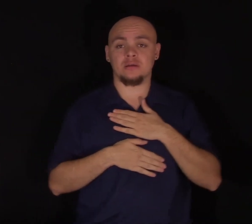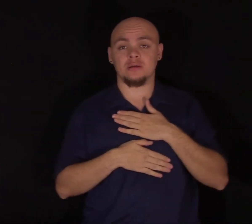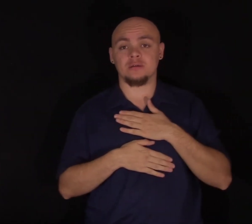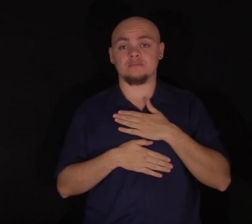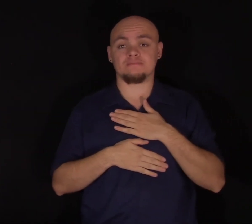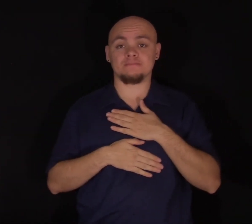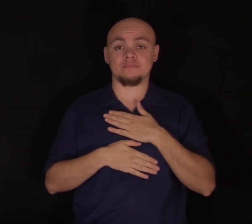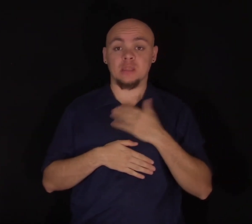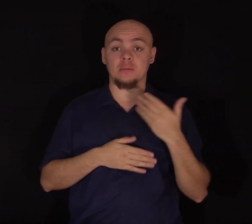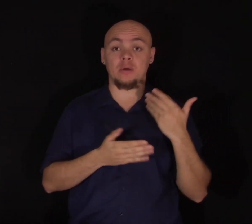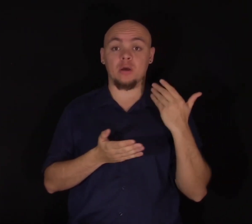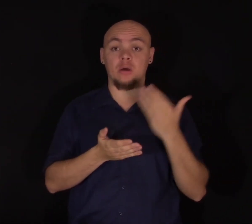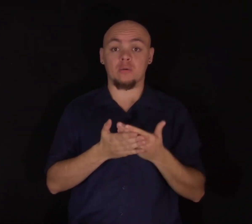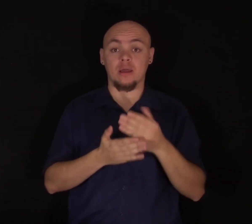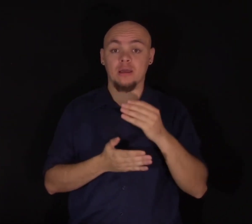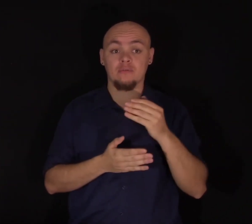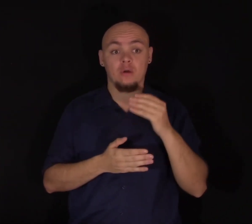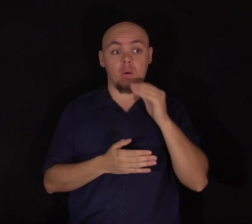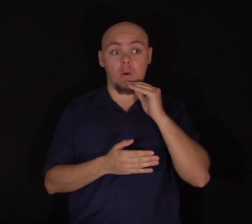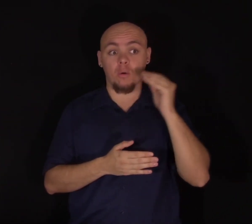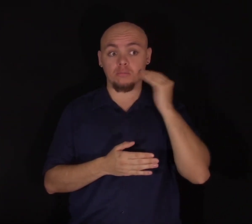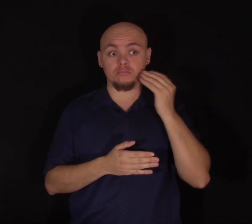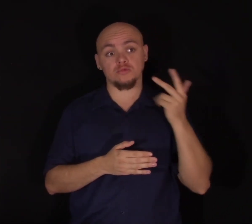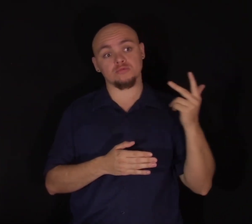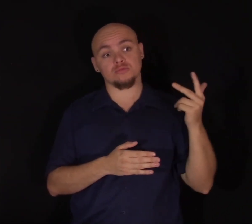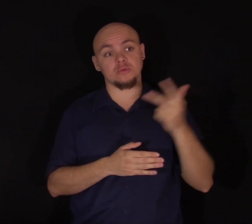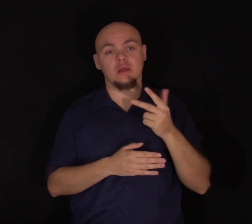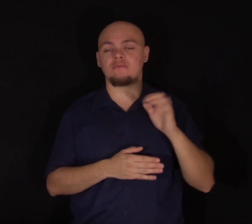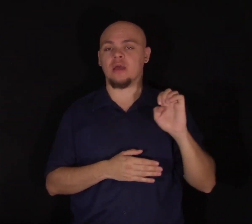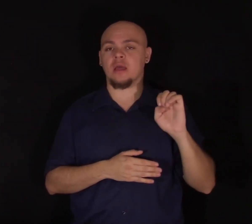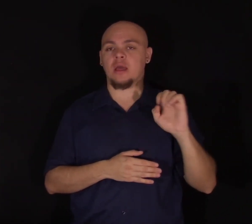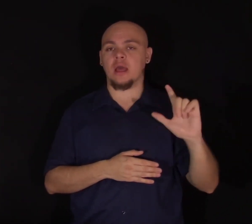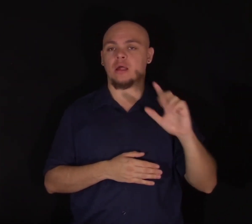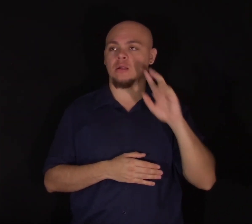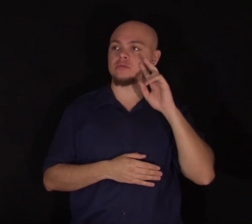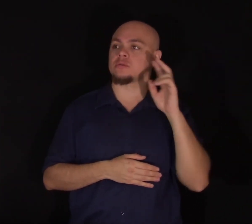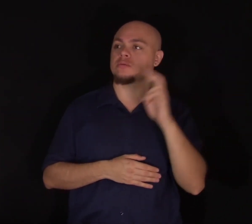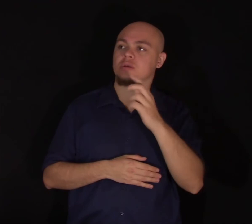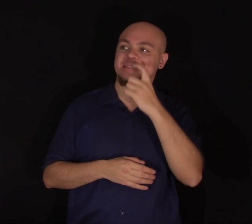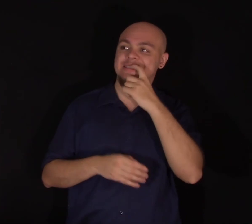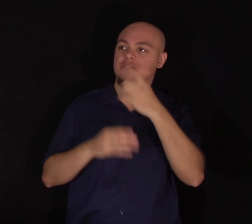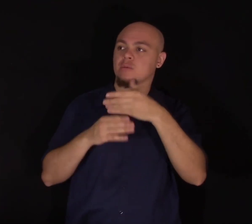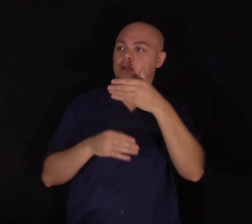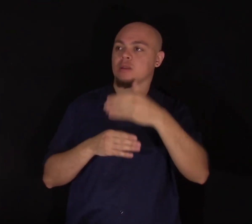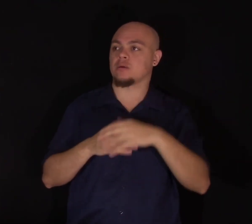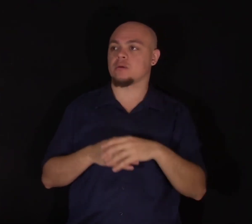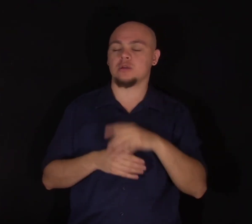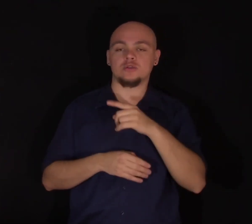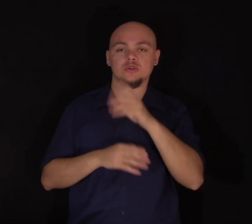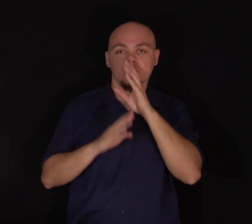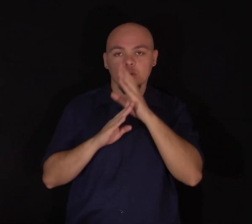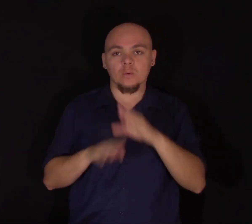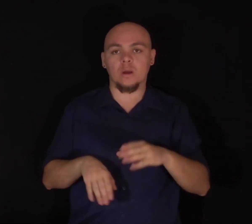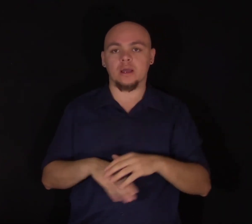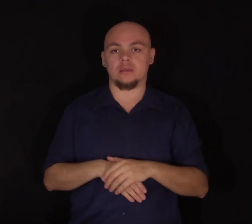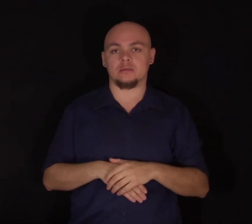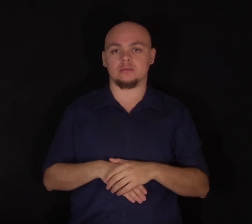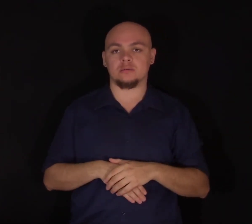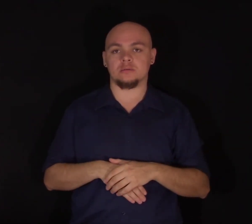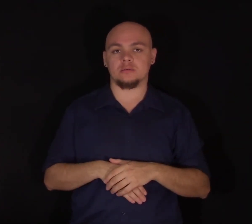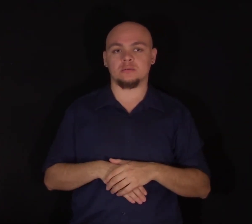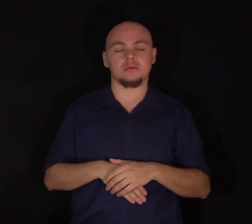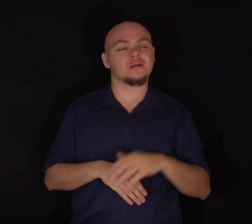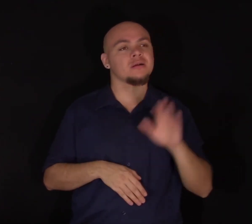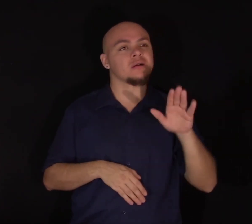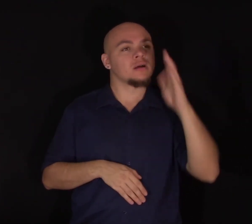But on the way home that afternoon, Elle looked out the window and she was quiet. And finally she said thoughtfully, "You